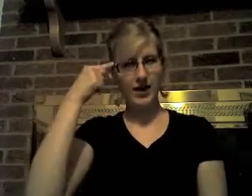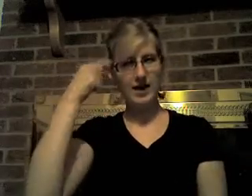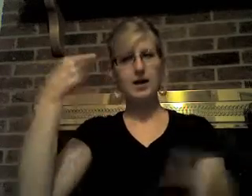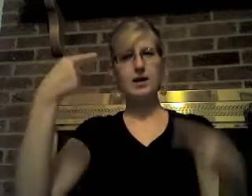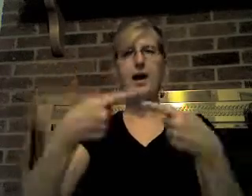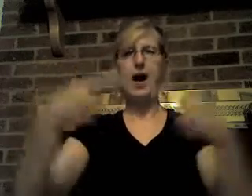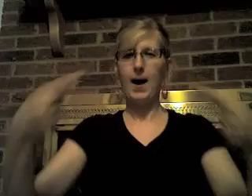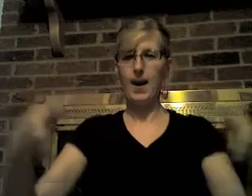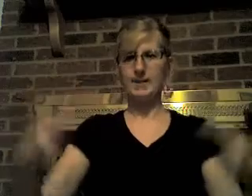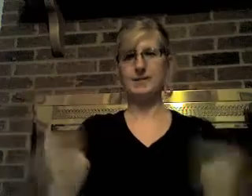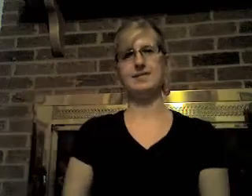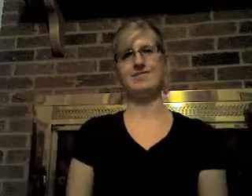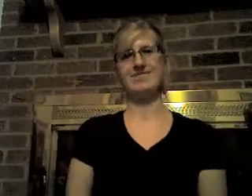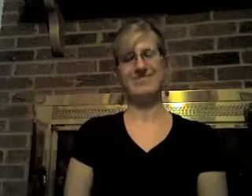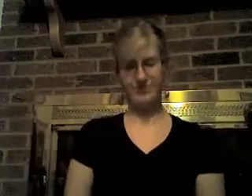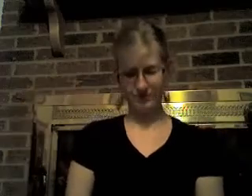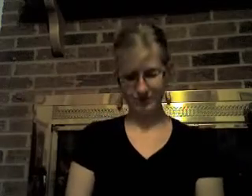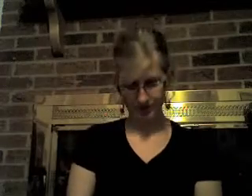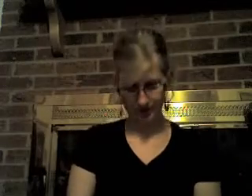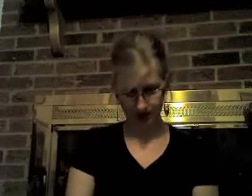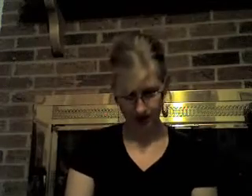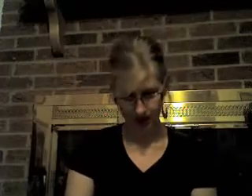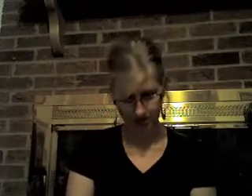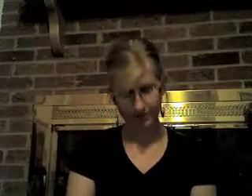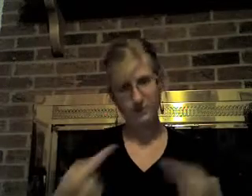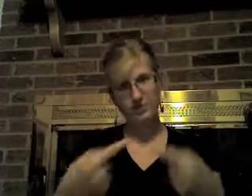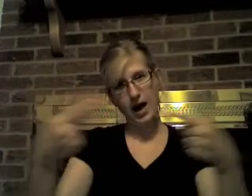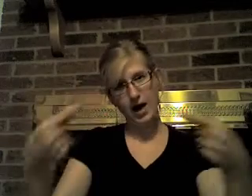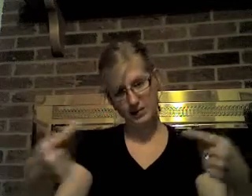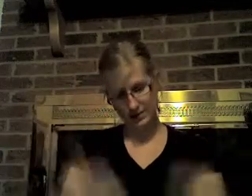Think opposite. Okay? Opposite.